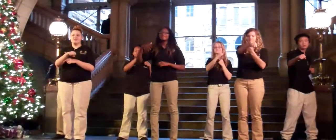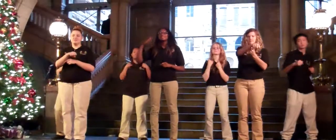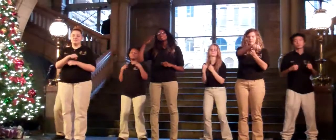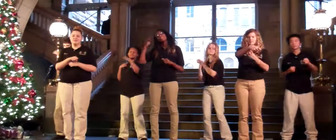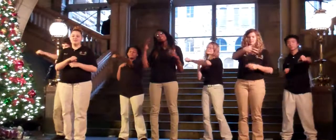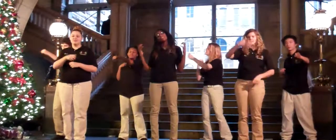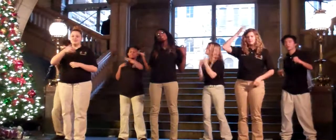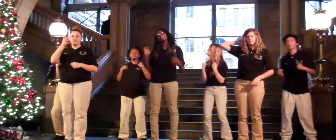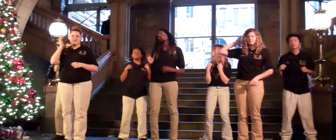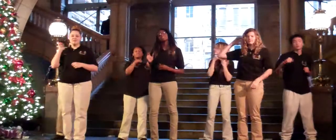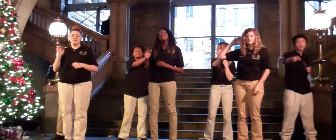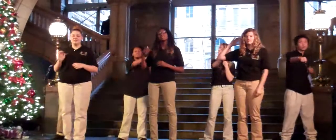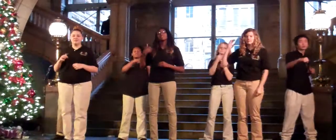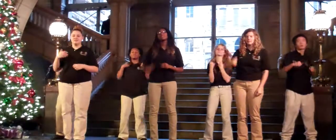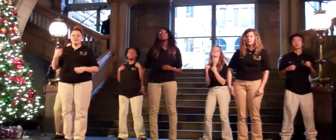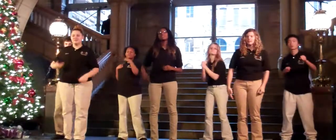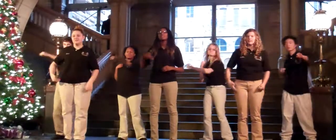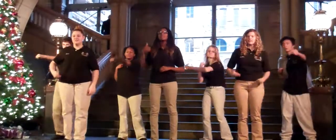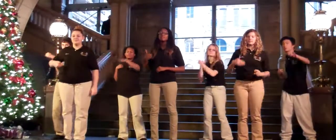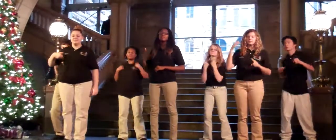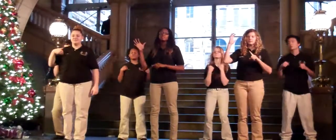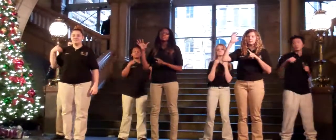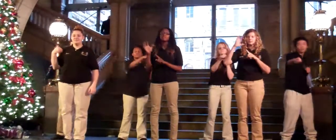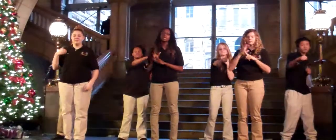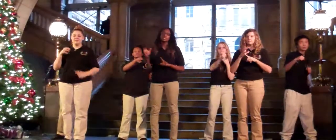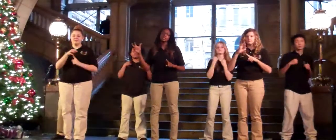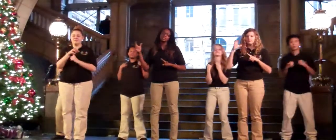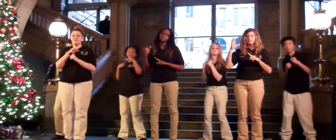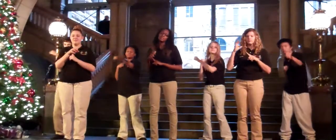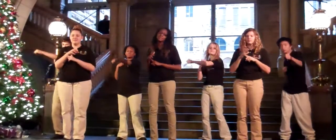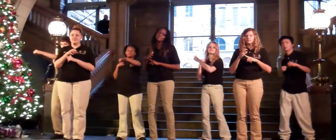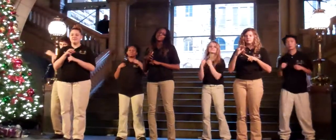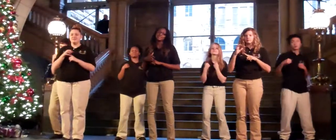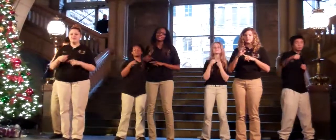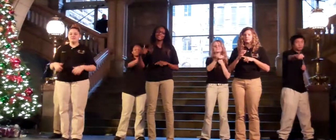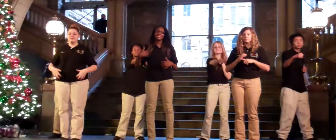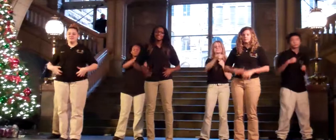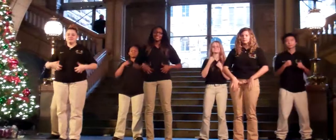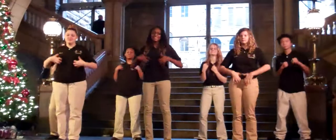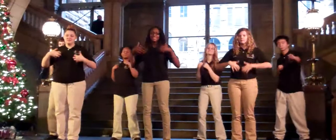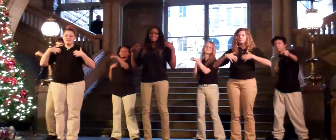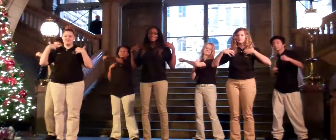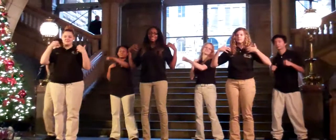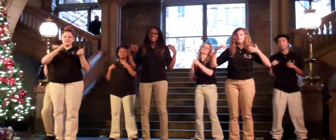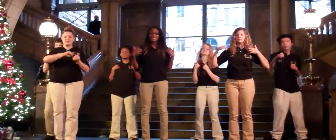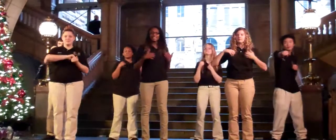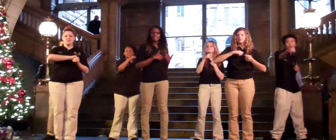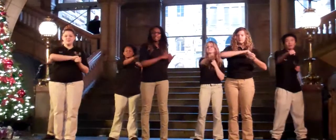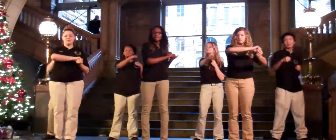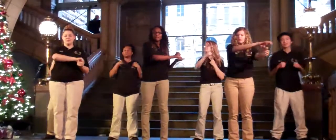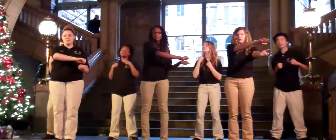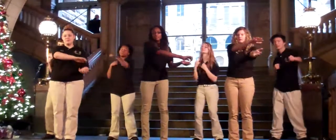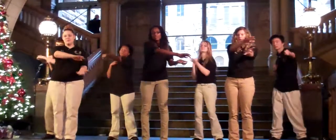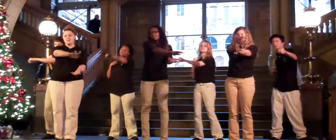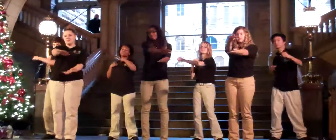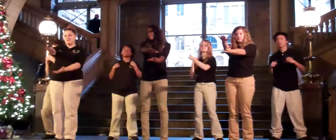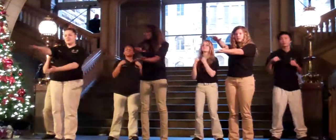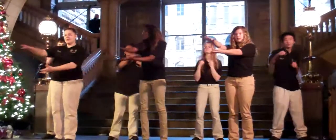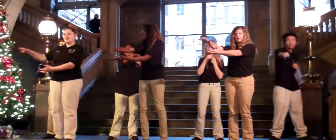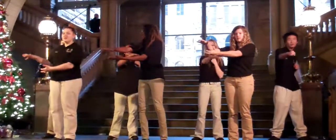time, I'm passing through my We'll